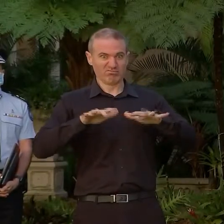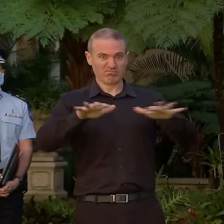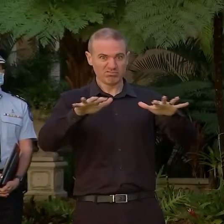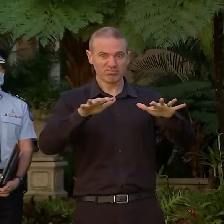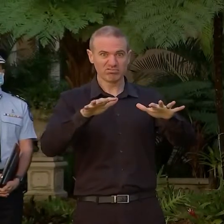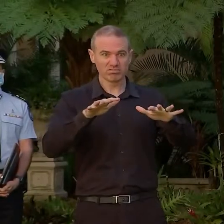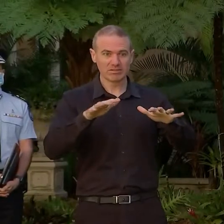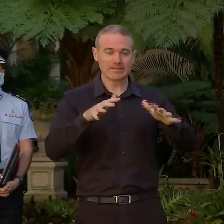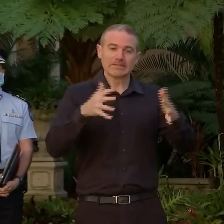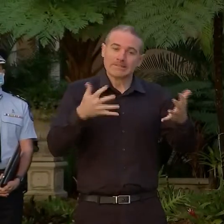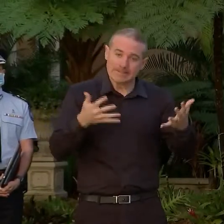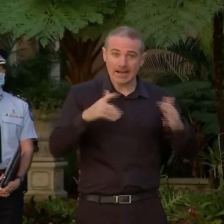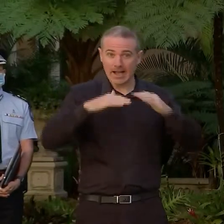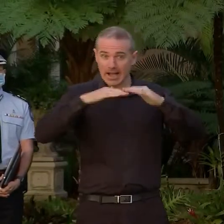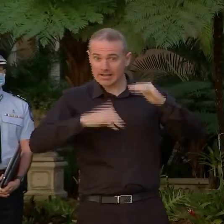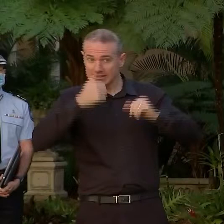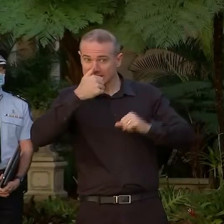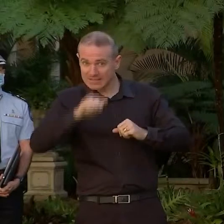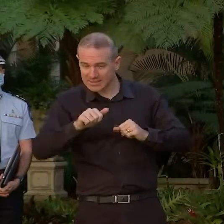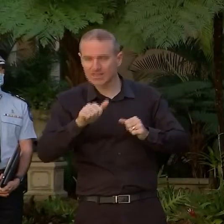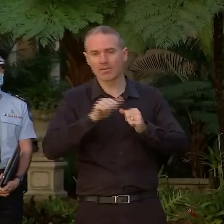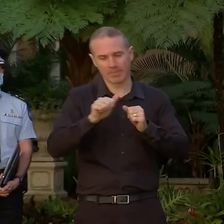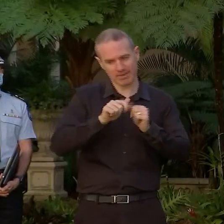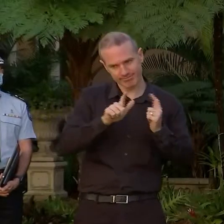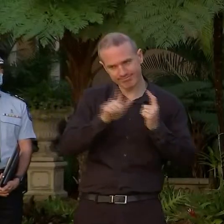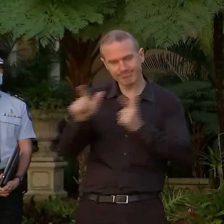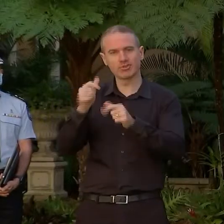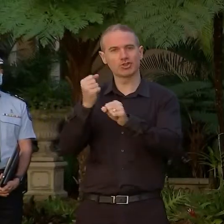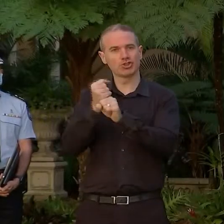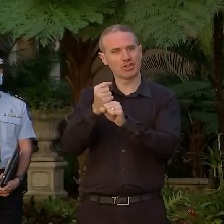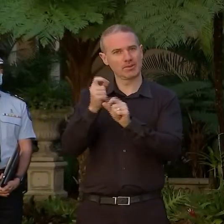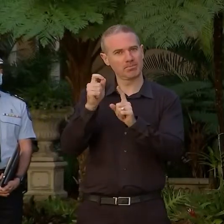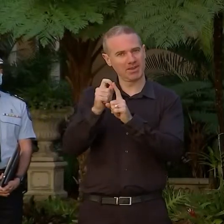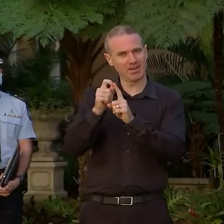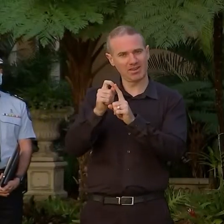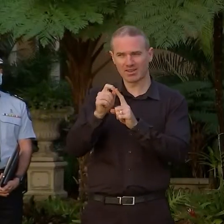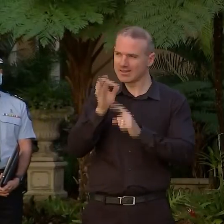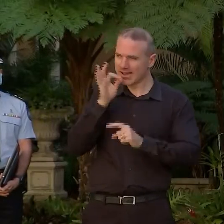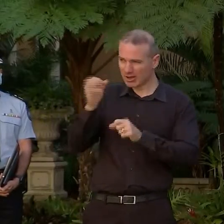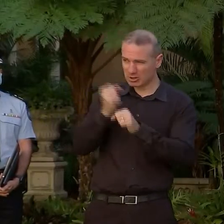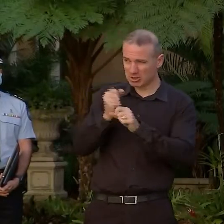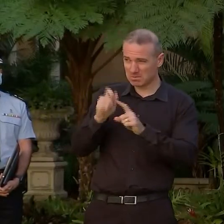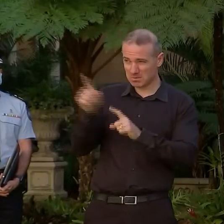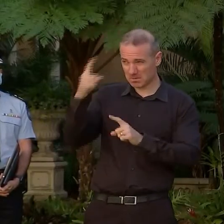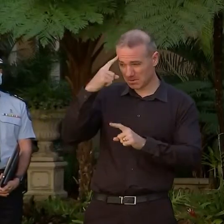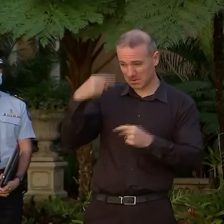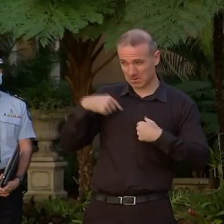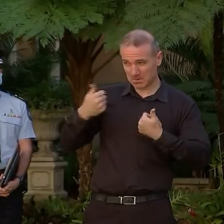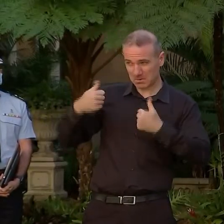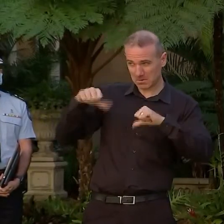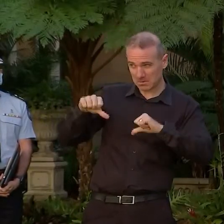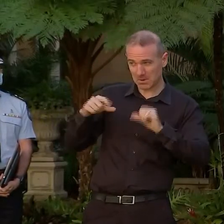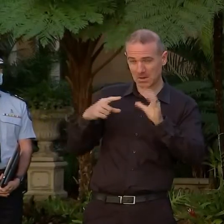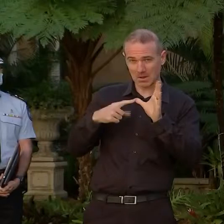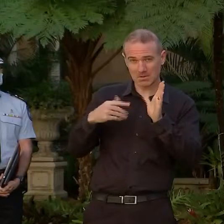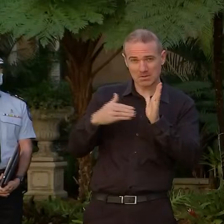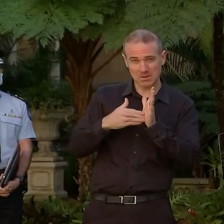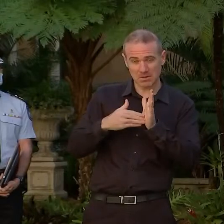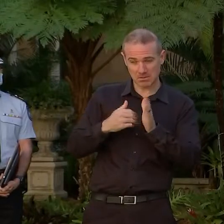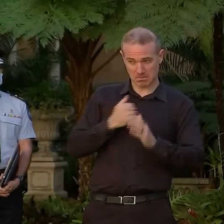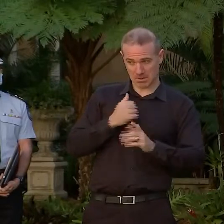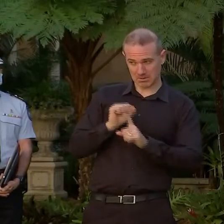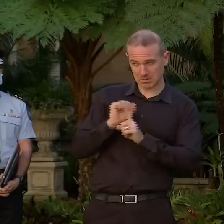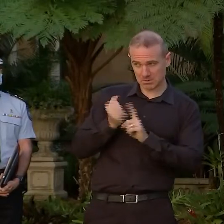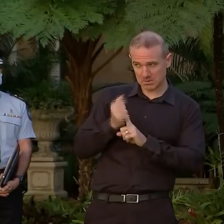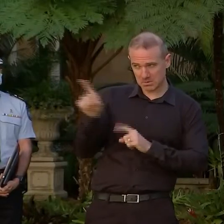60, should talk to their GP and consider whether their circumstances, their own personal